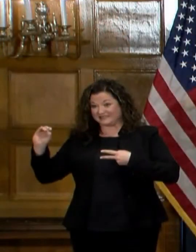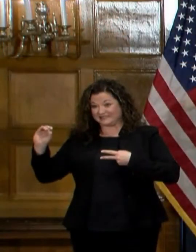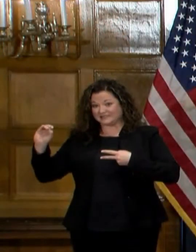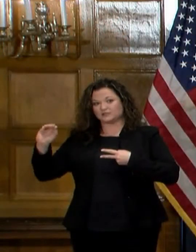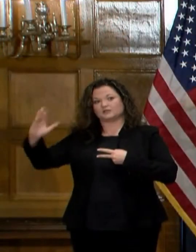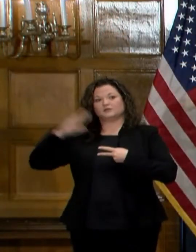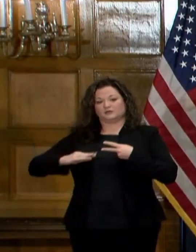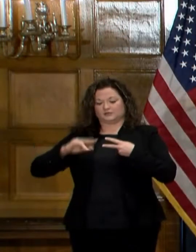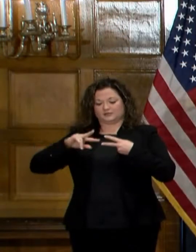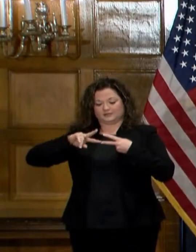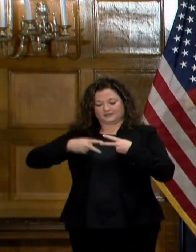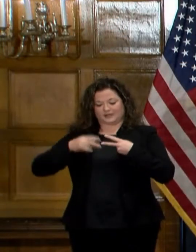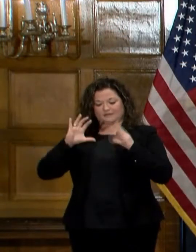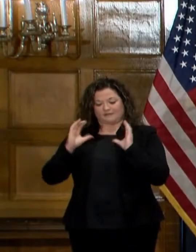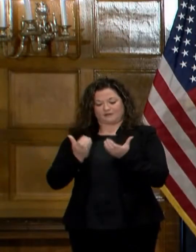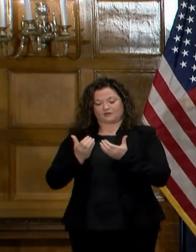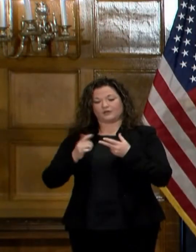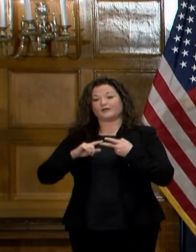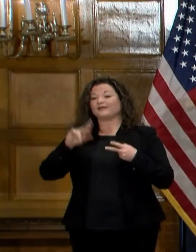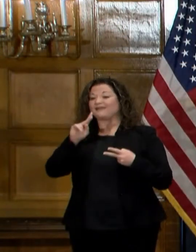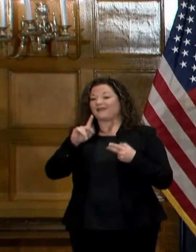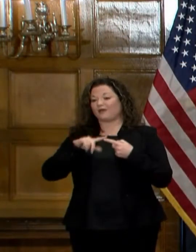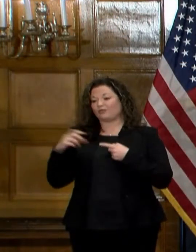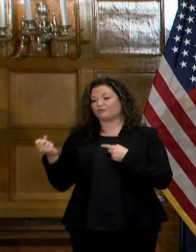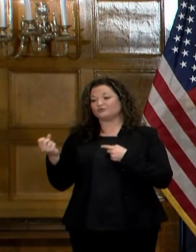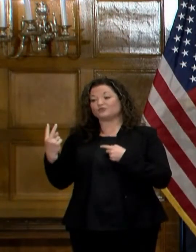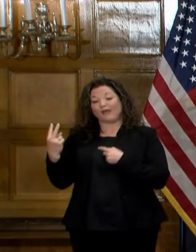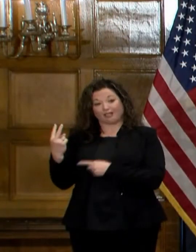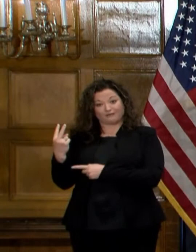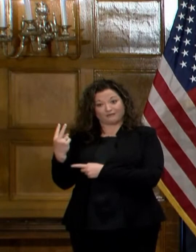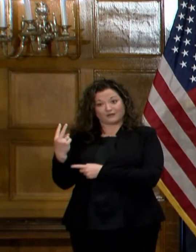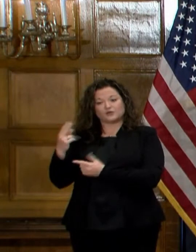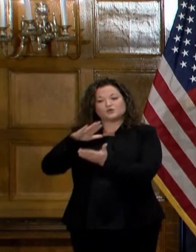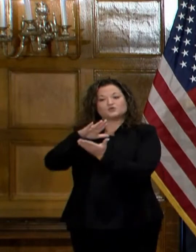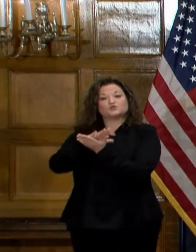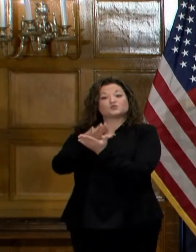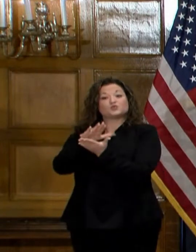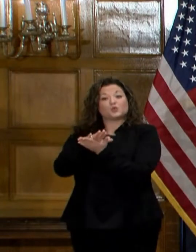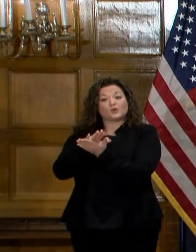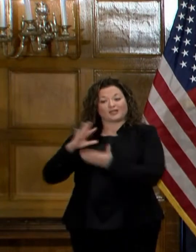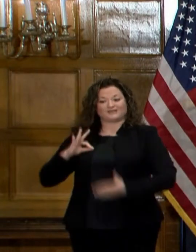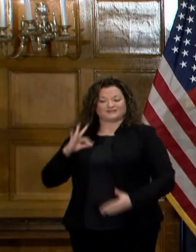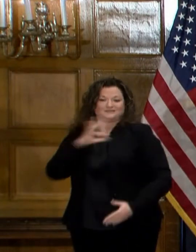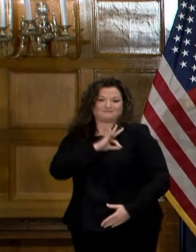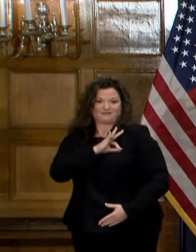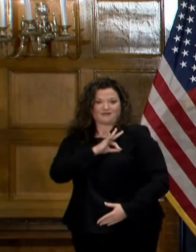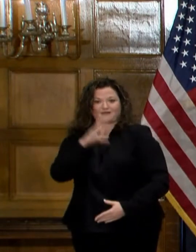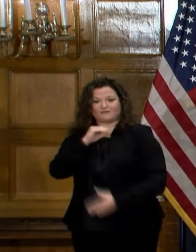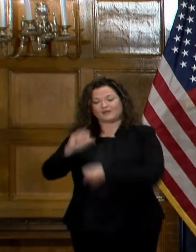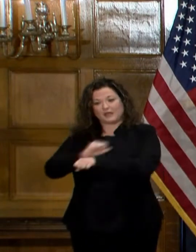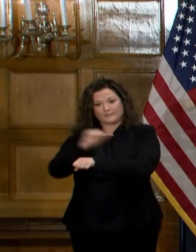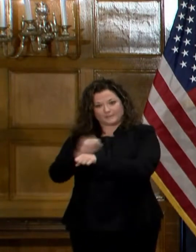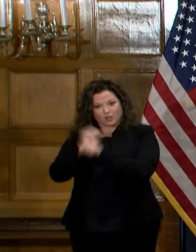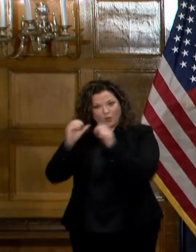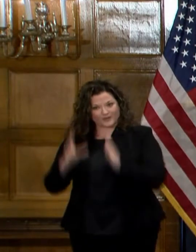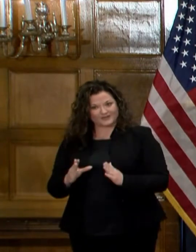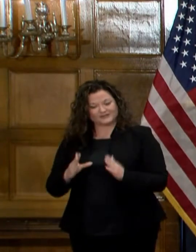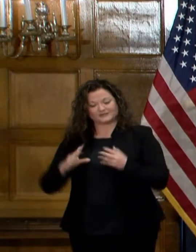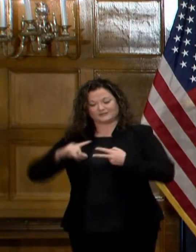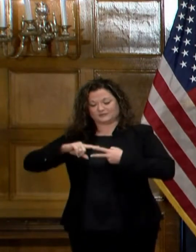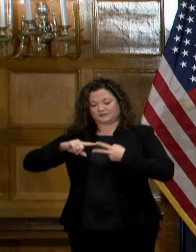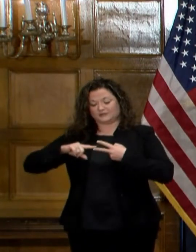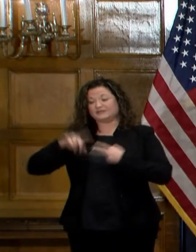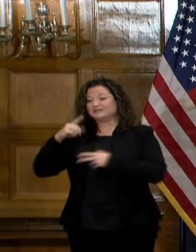And the other category would be our K through 12 school staff and employees,